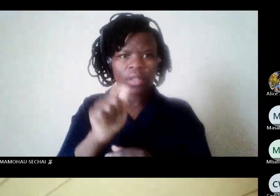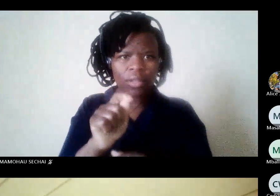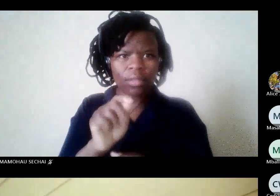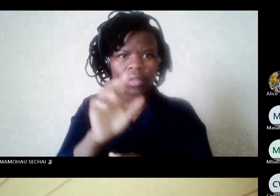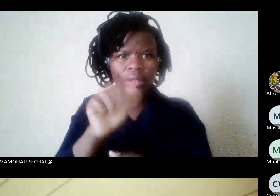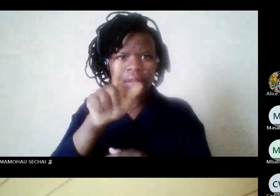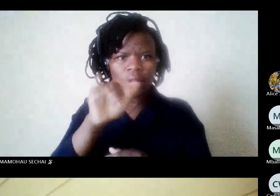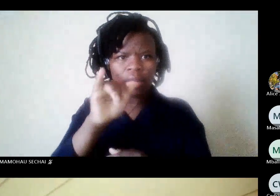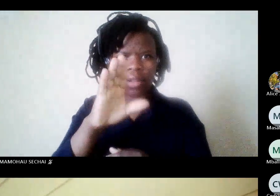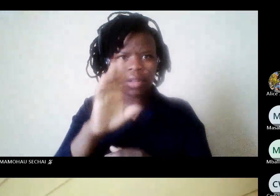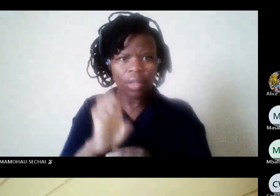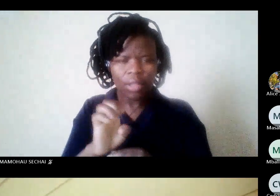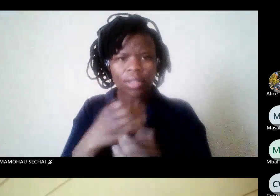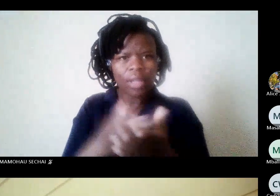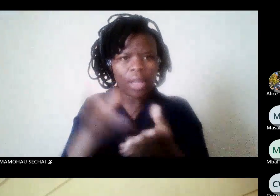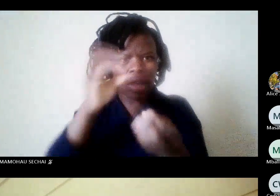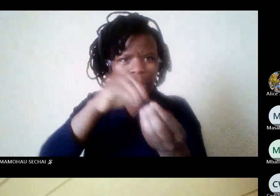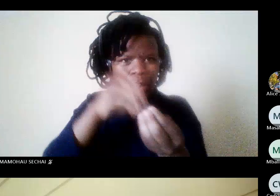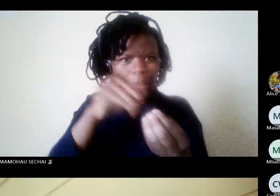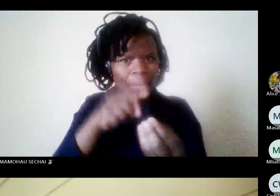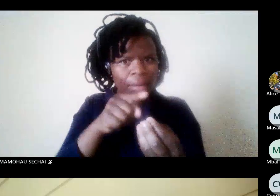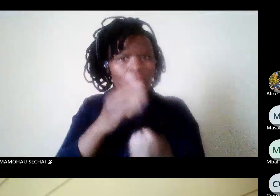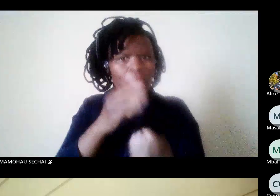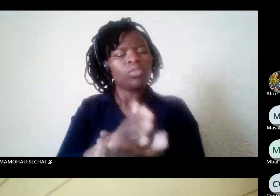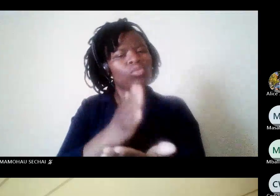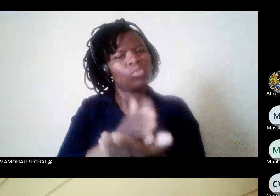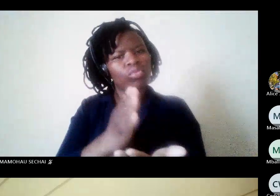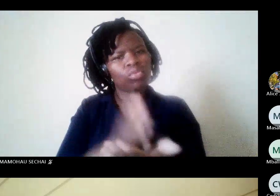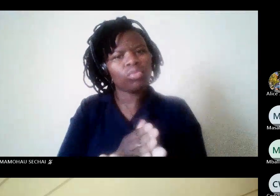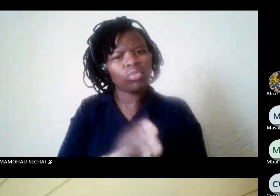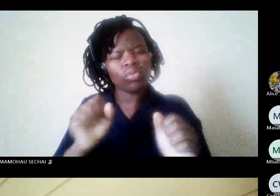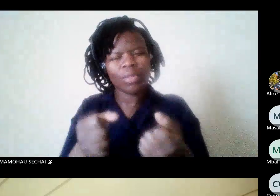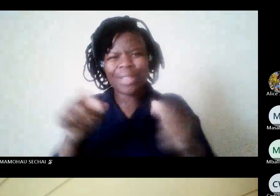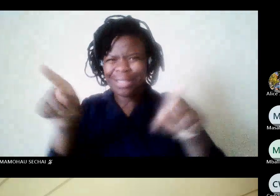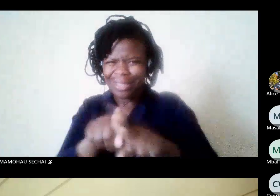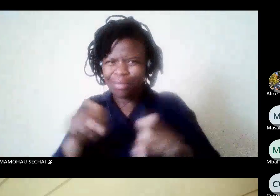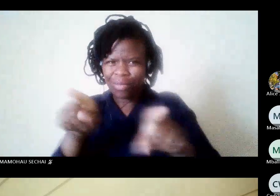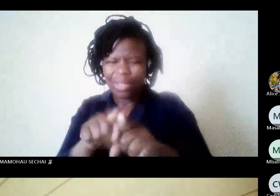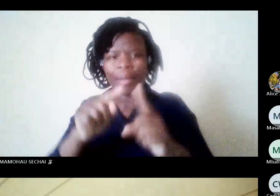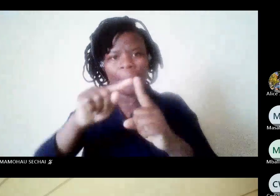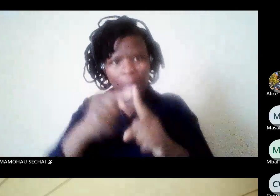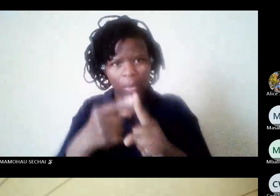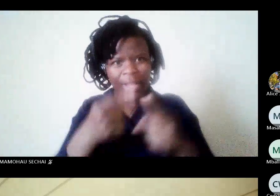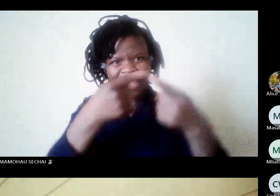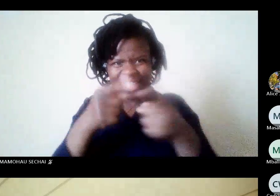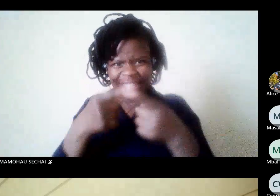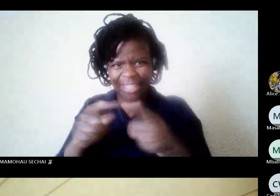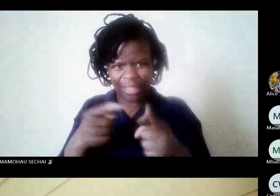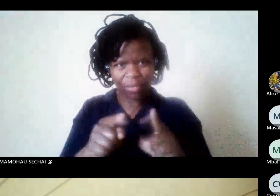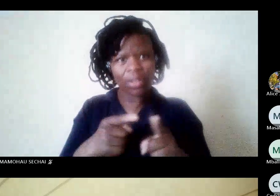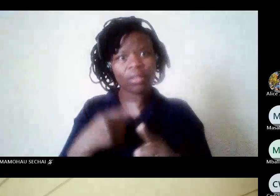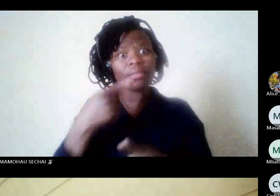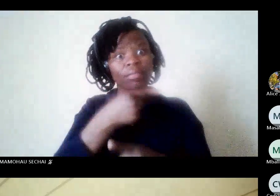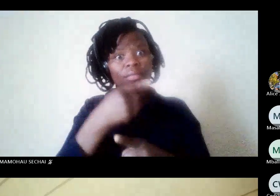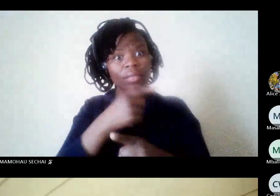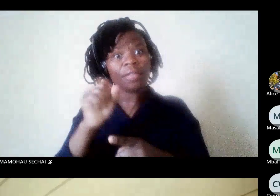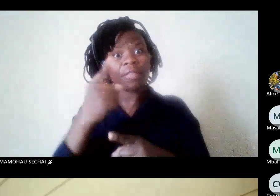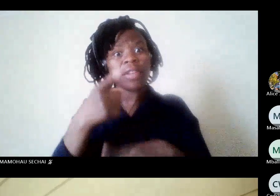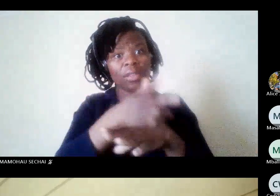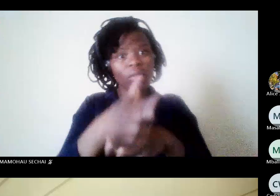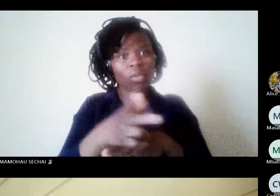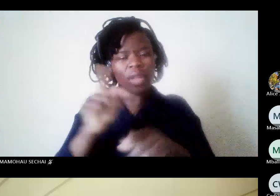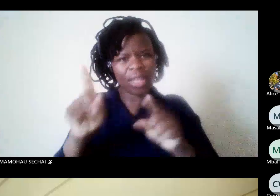to Brian and Suna are really making the same points from different angles. Suna says we are not in the business of fixing learners.